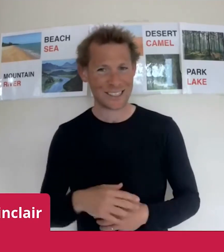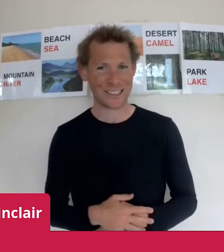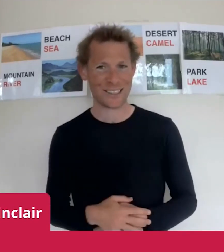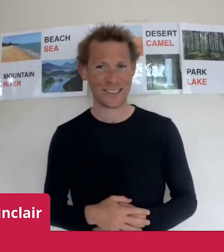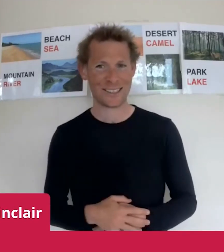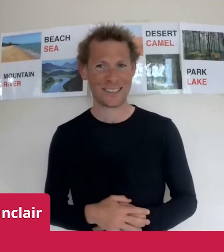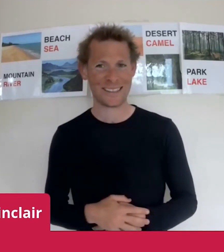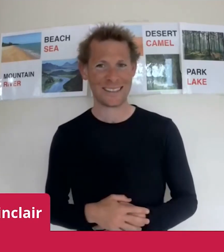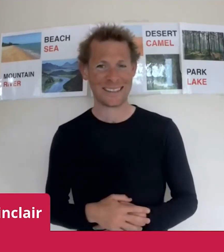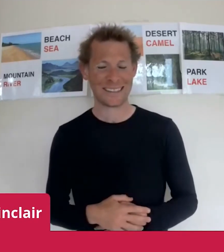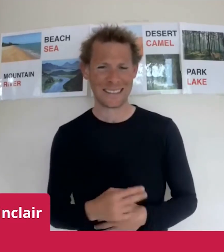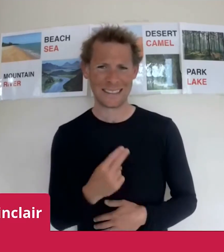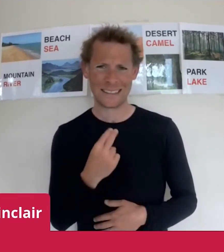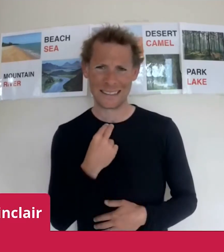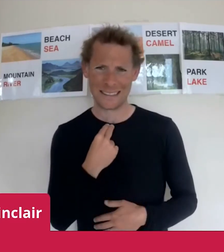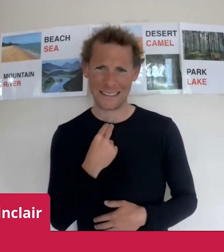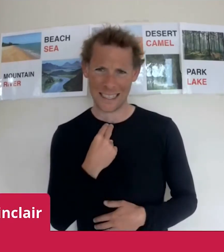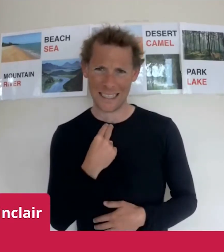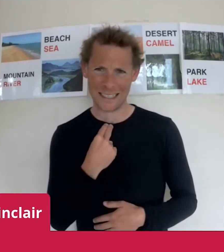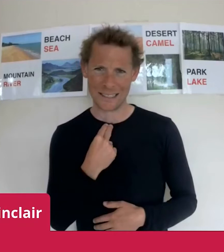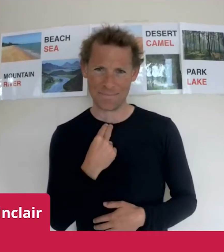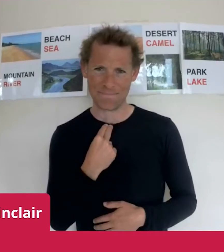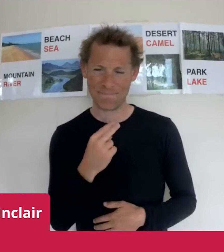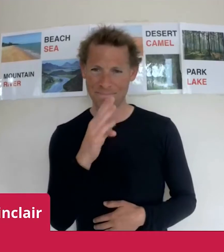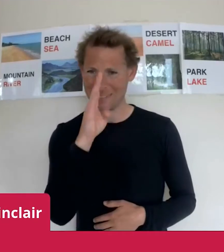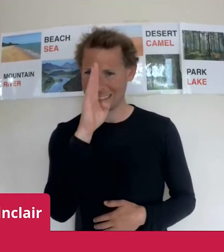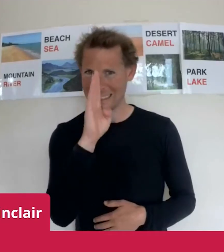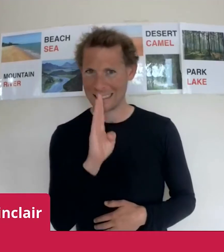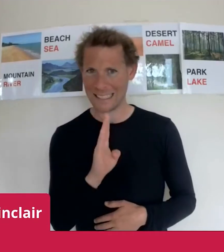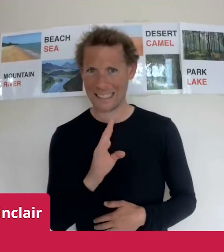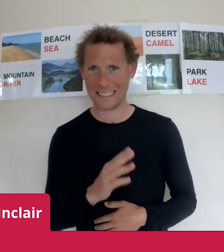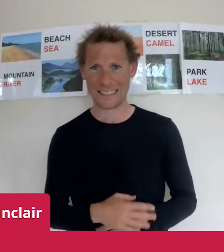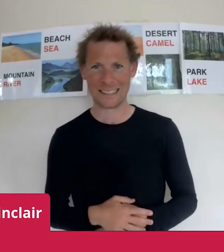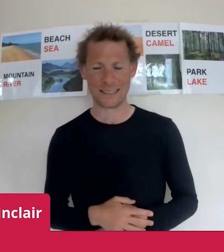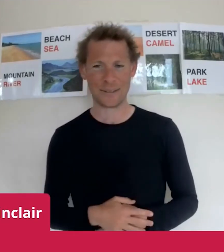And the answer is sad or sad.